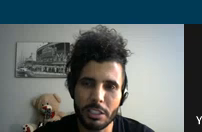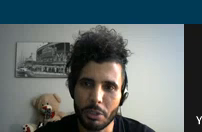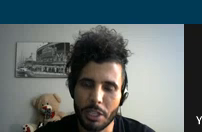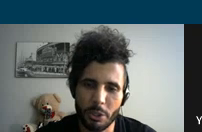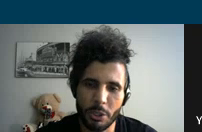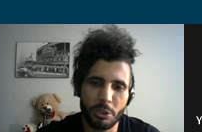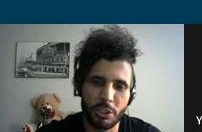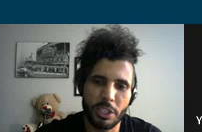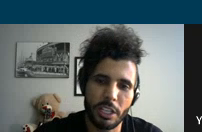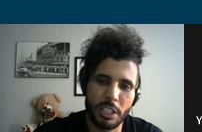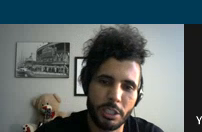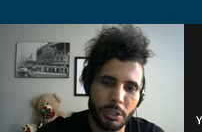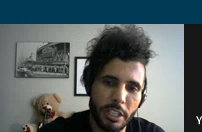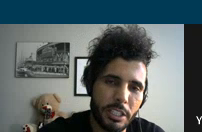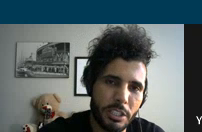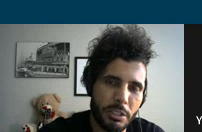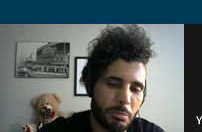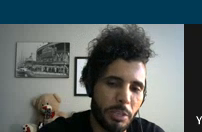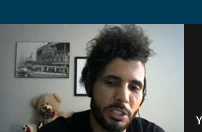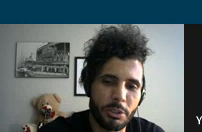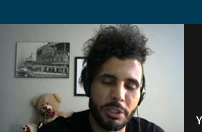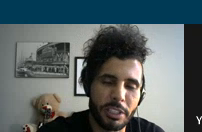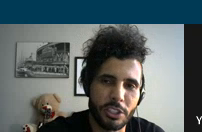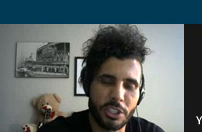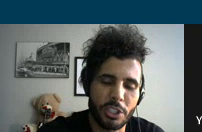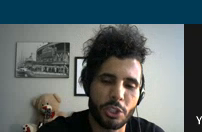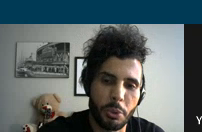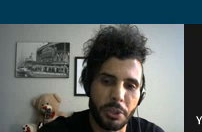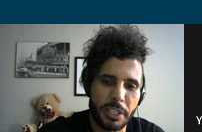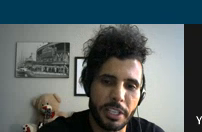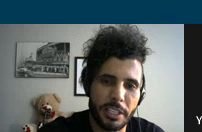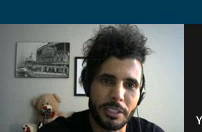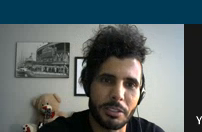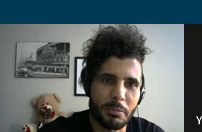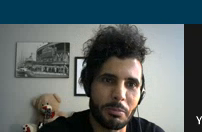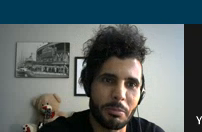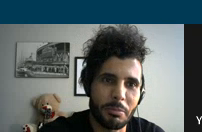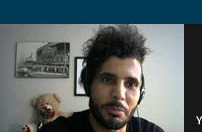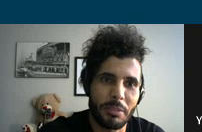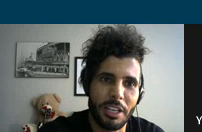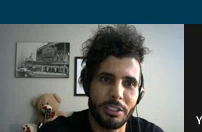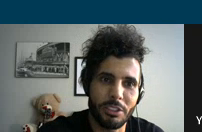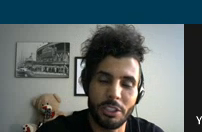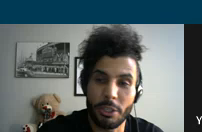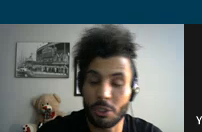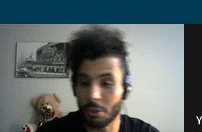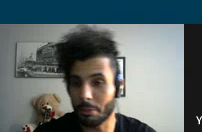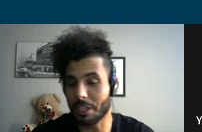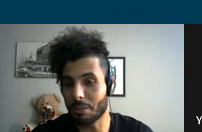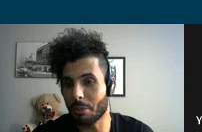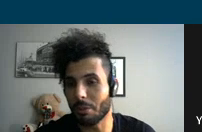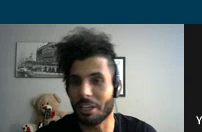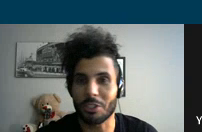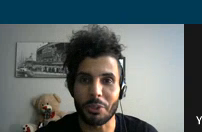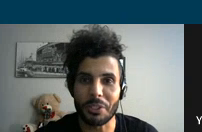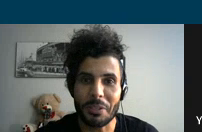what I'm going to tell you today is basically really just a story. And I'll tell you a story because people like stories.